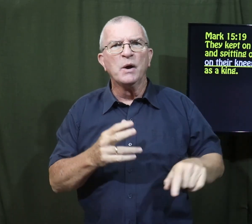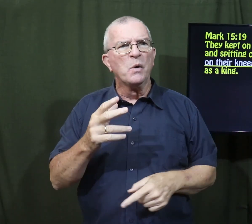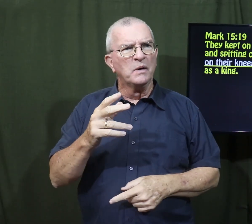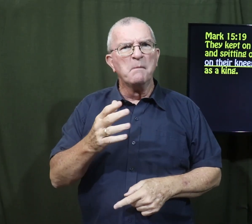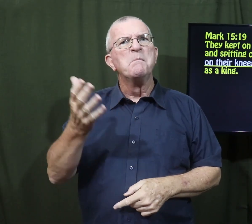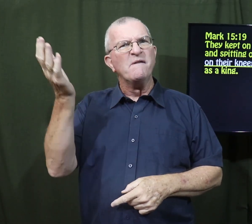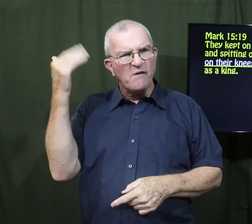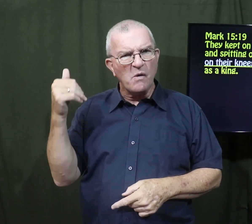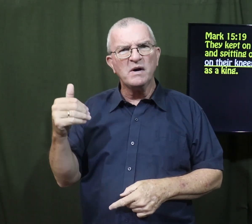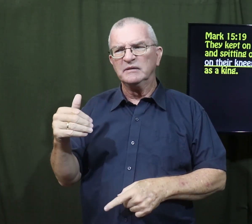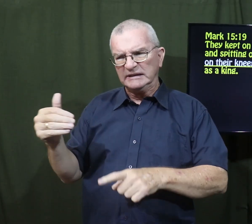Now they,